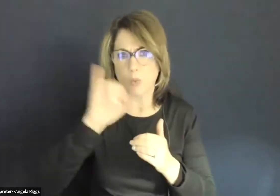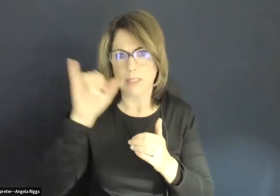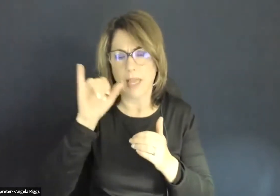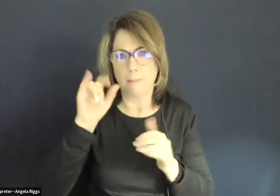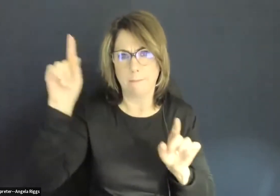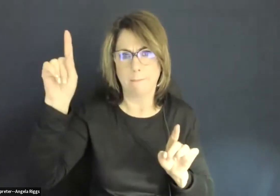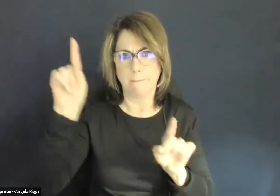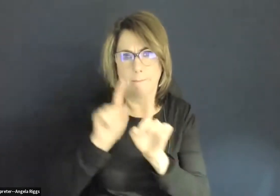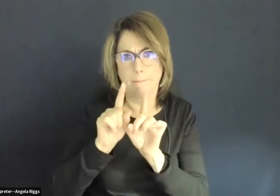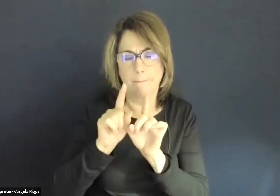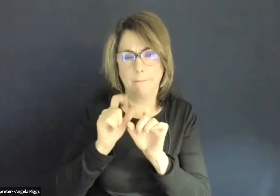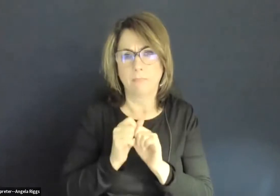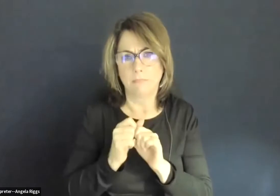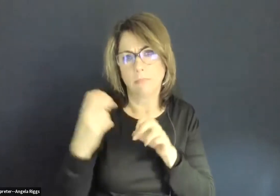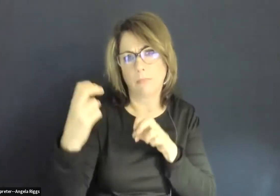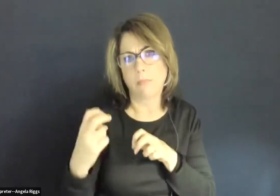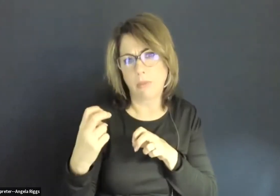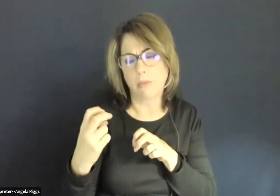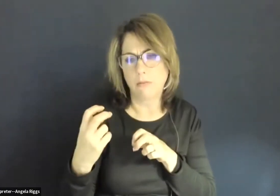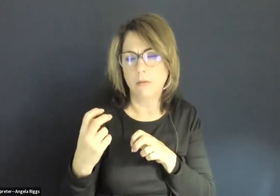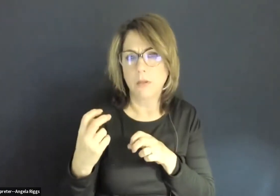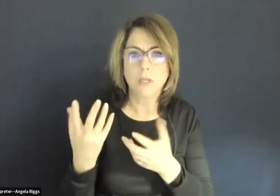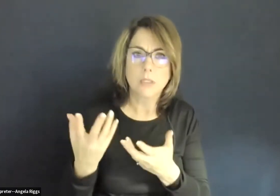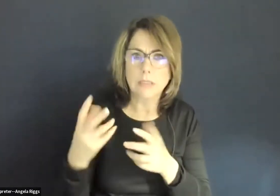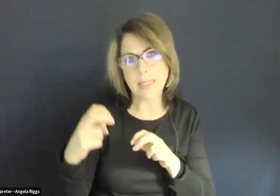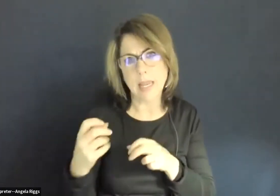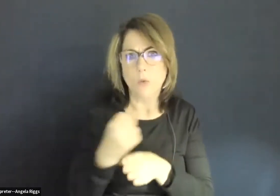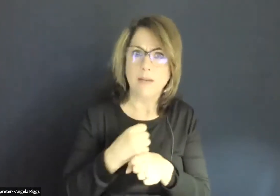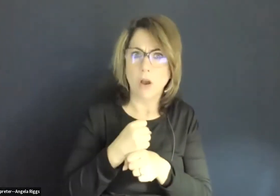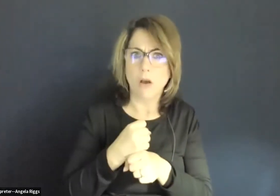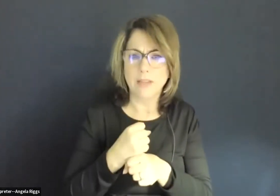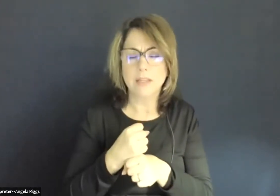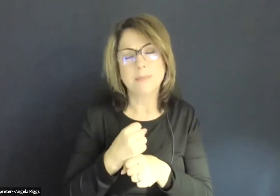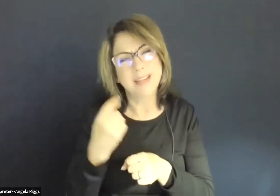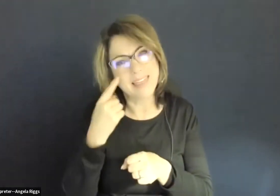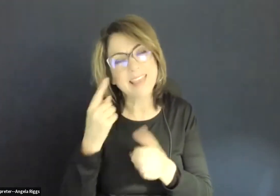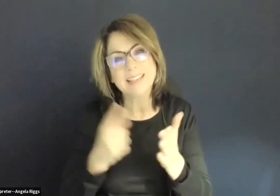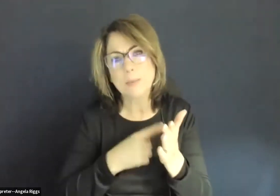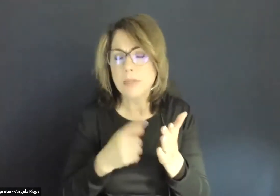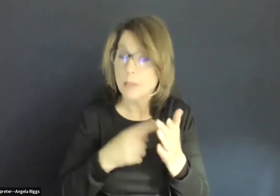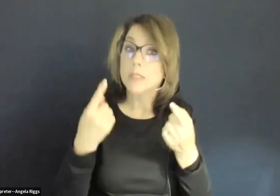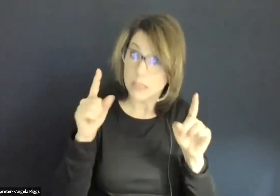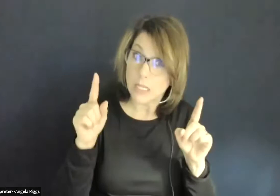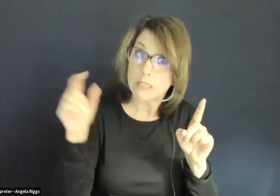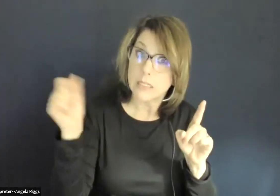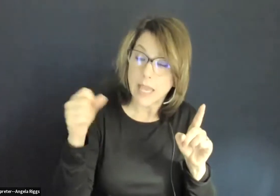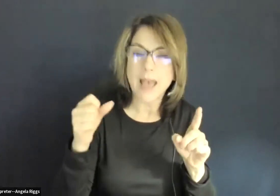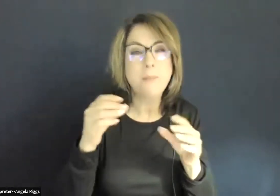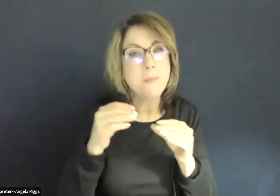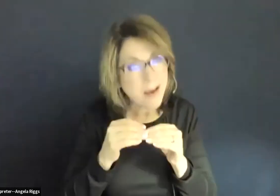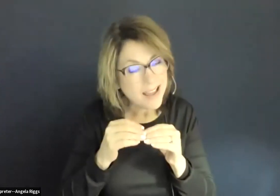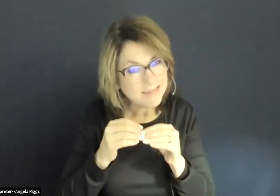diagnosis. Why don't you sit down and have coffee? And I think sometimes I was successful, but more often than